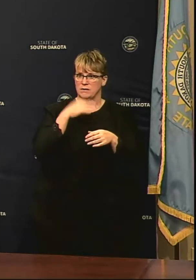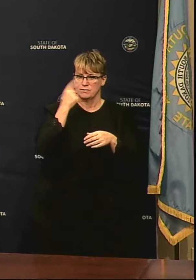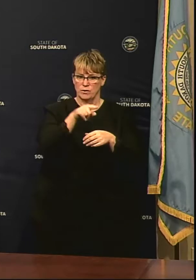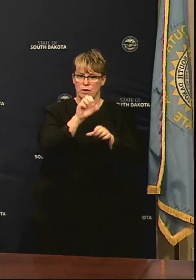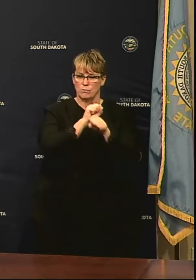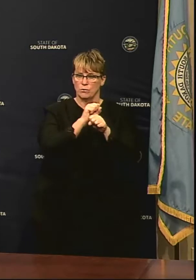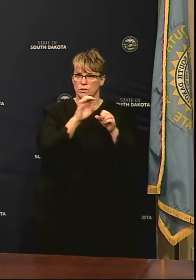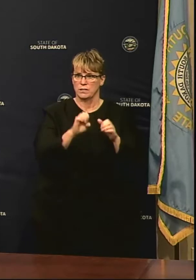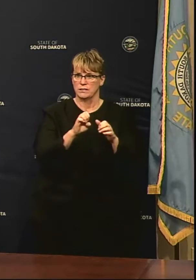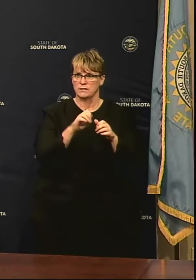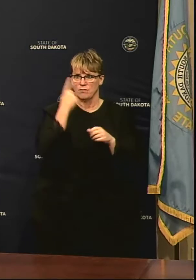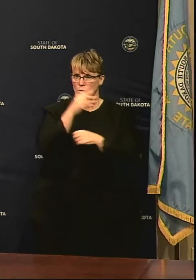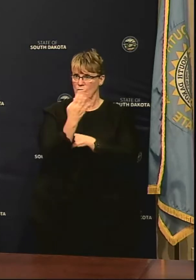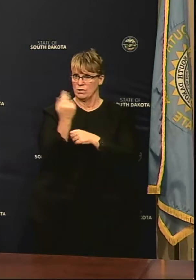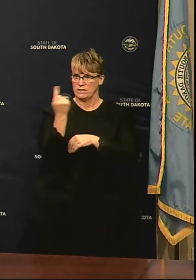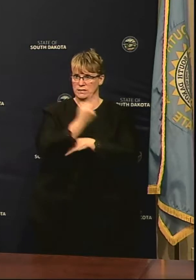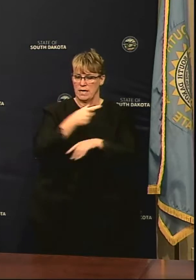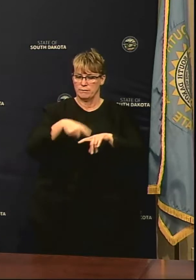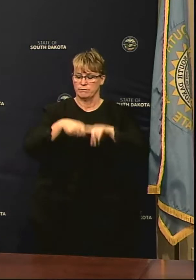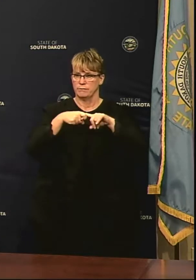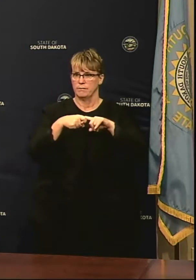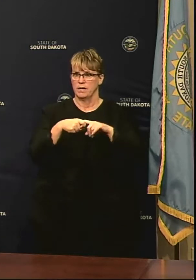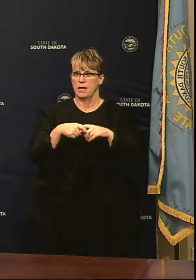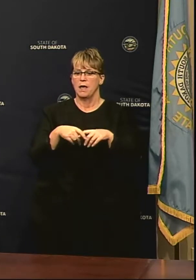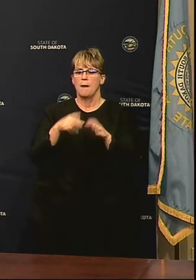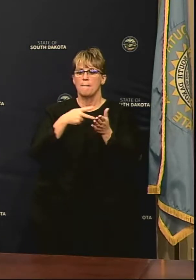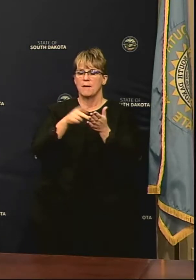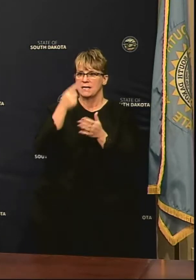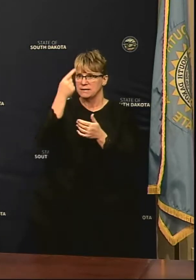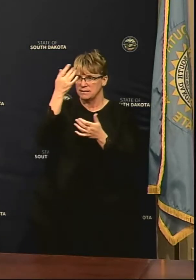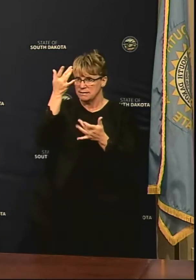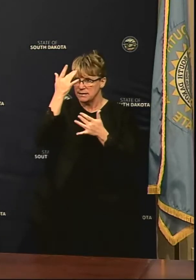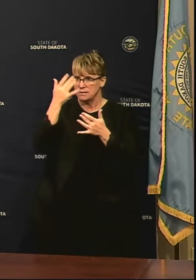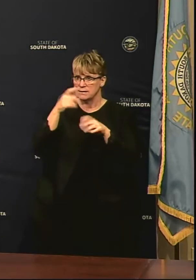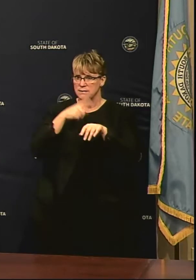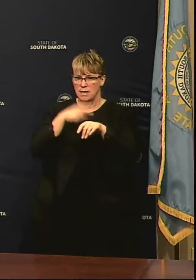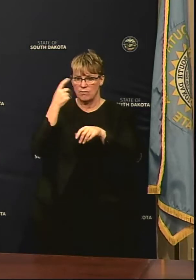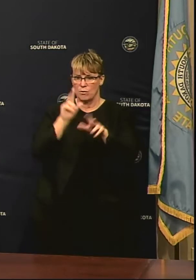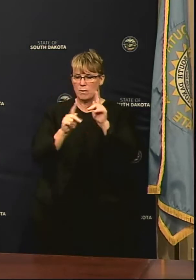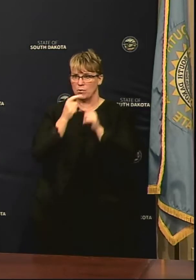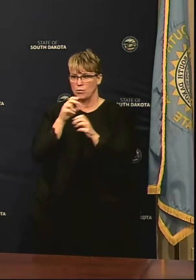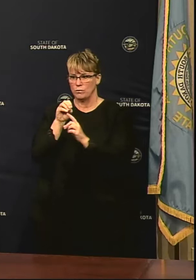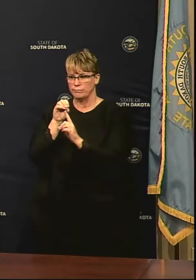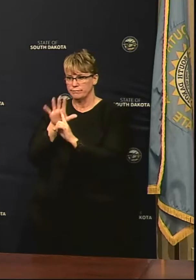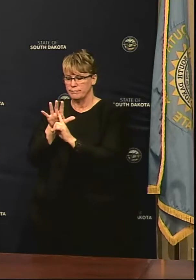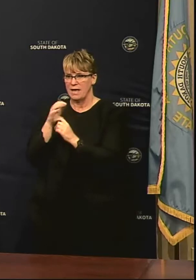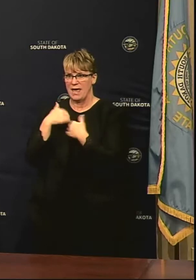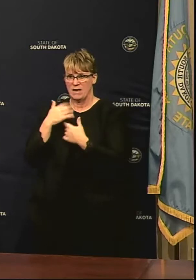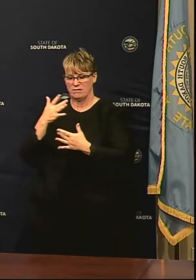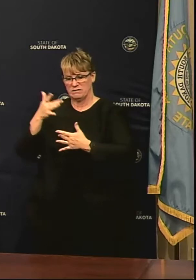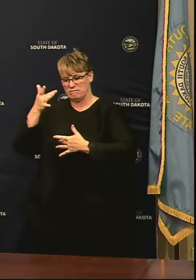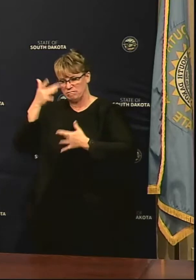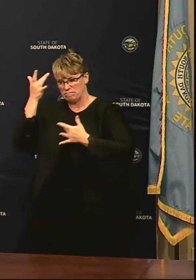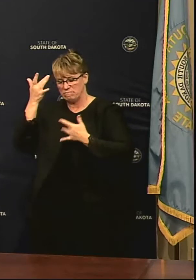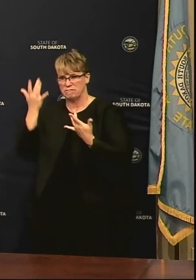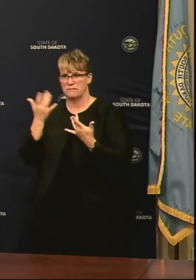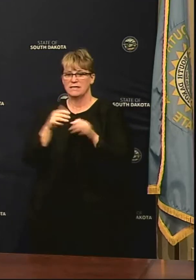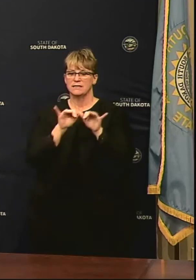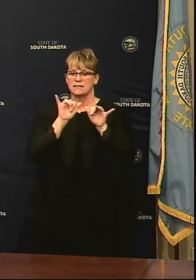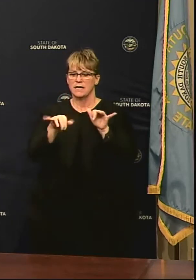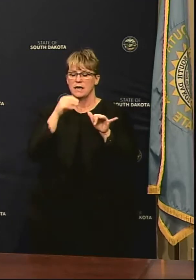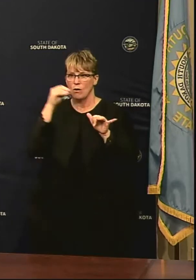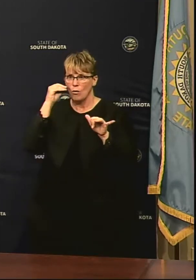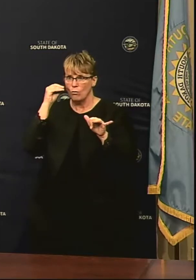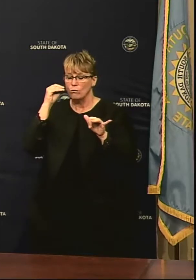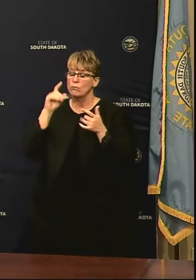the 14-day suspension, as well as paid sick time for those that are infected and symptomatic, to encourage them to stay home